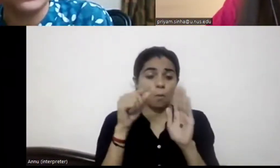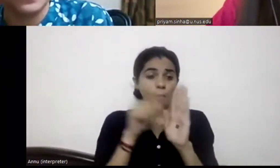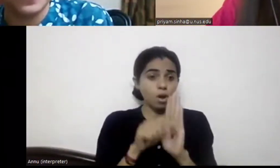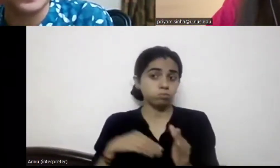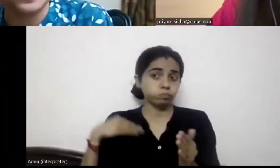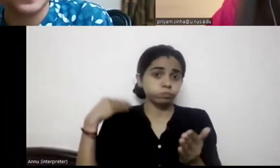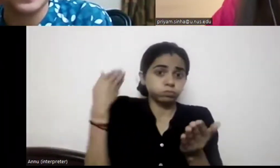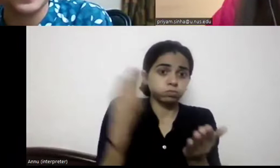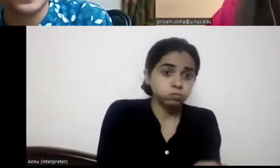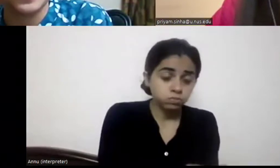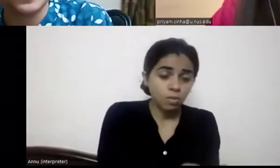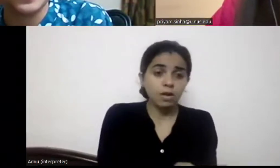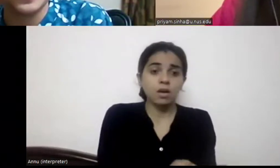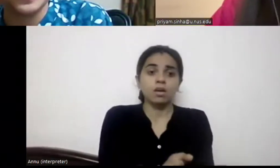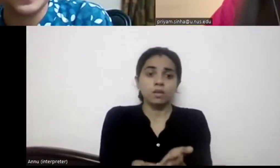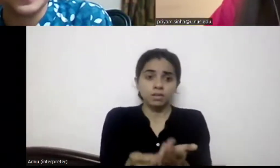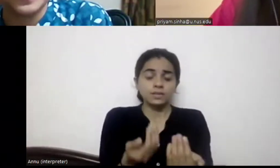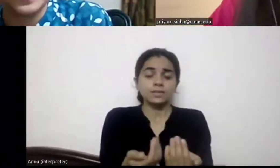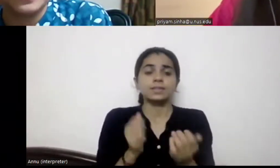made.